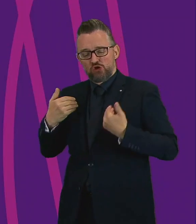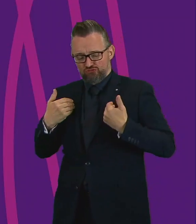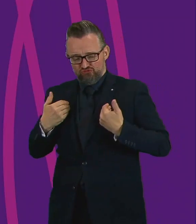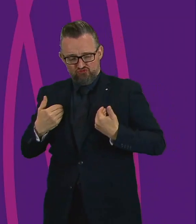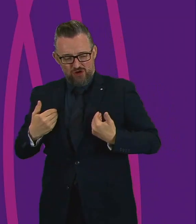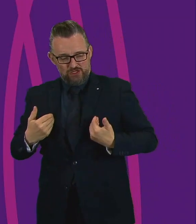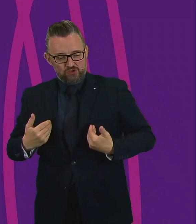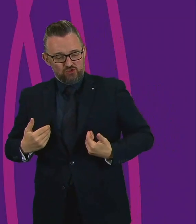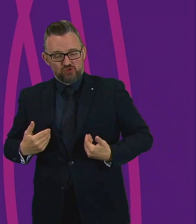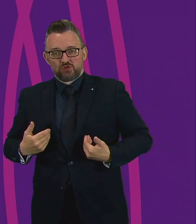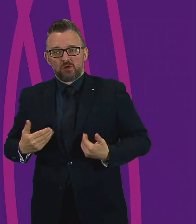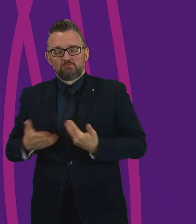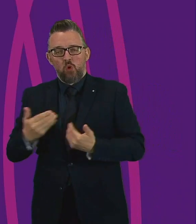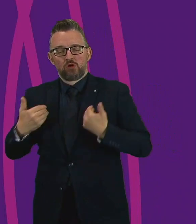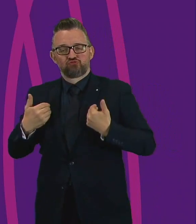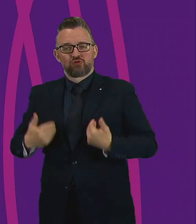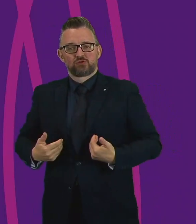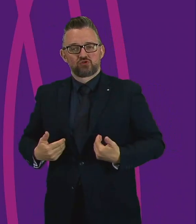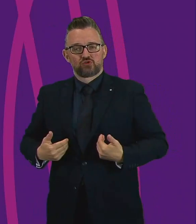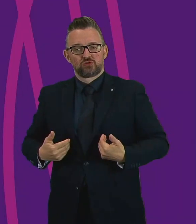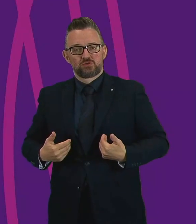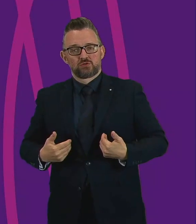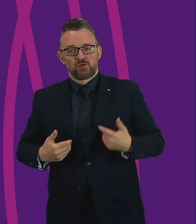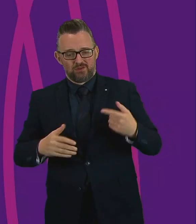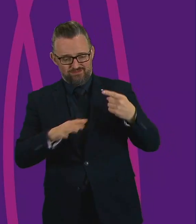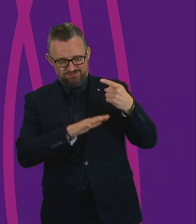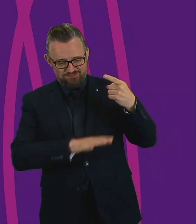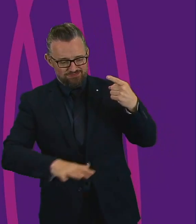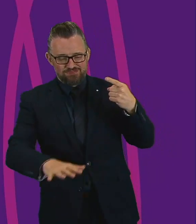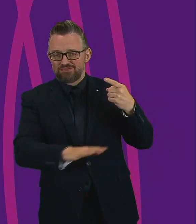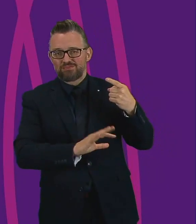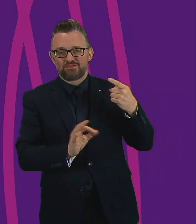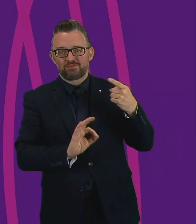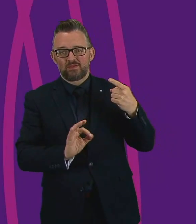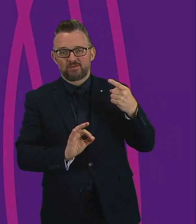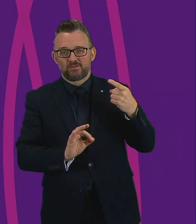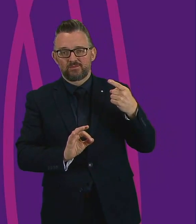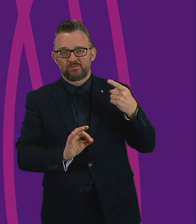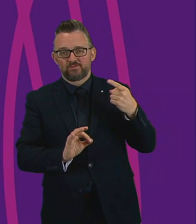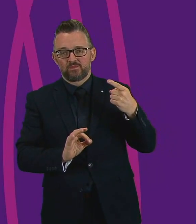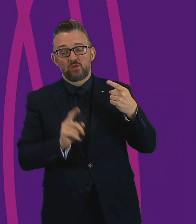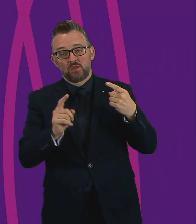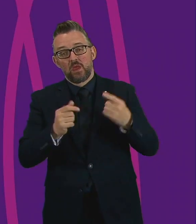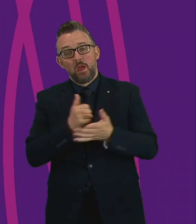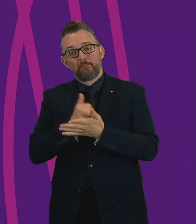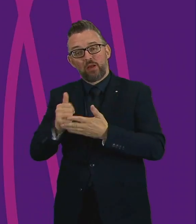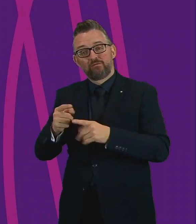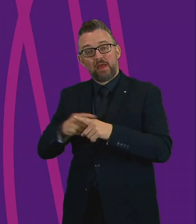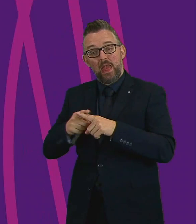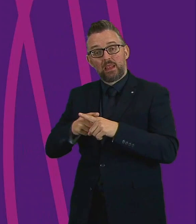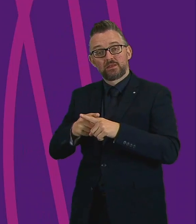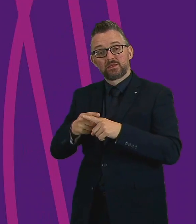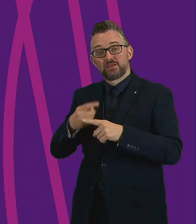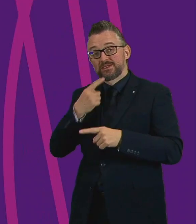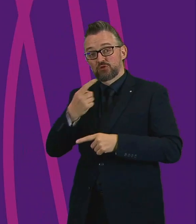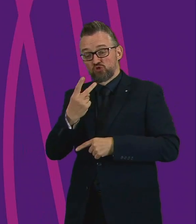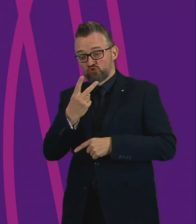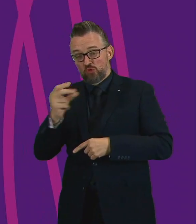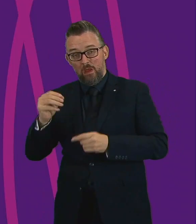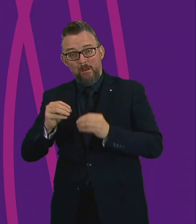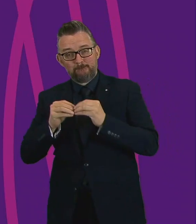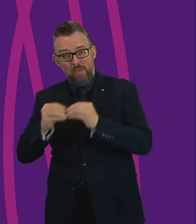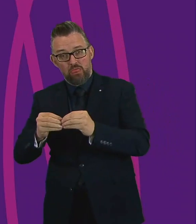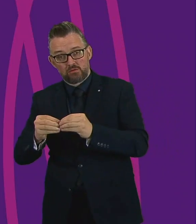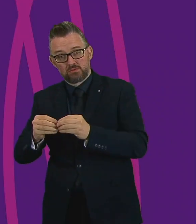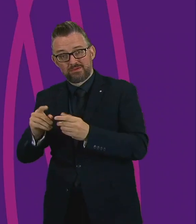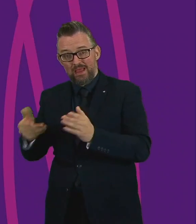population by more than all the other 9 deciles put together. And the Bank of England's £200 billion of quantitative